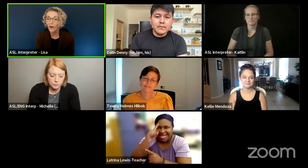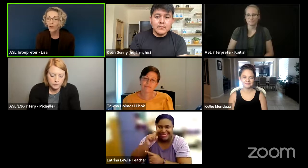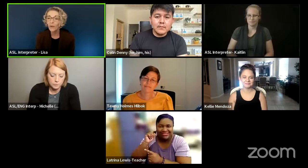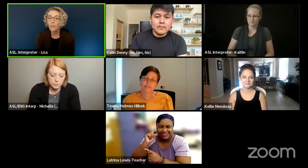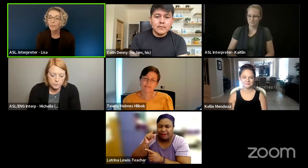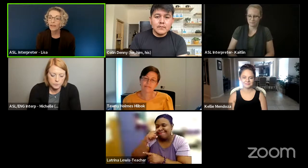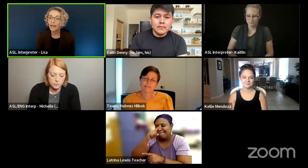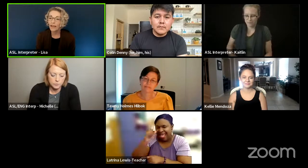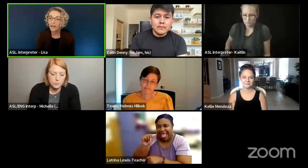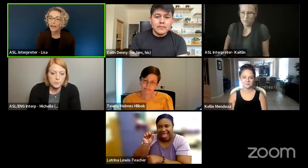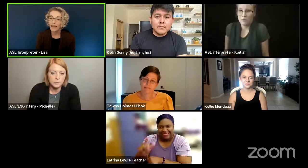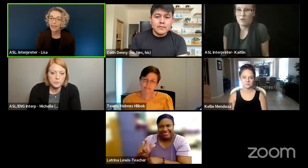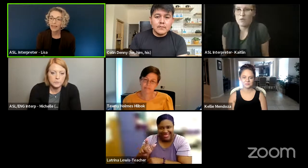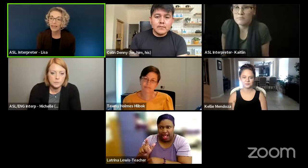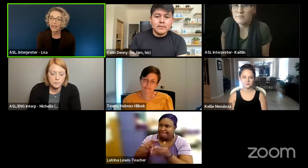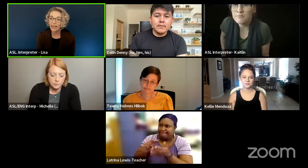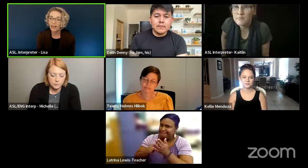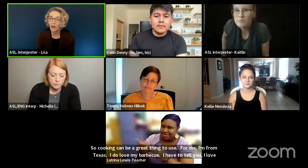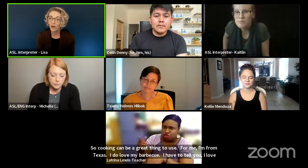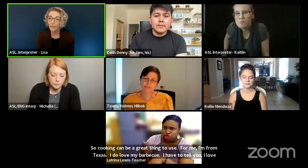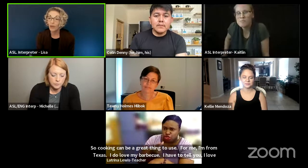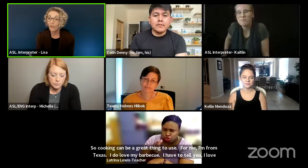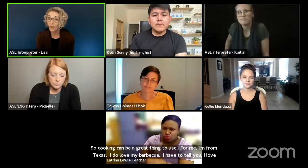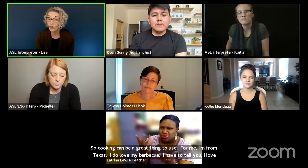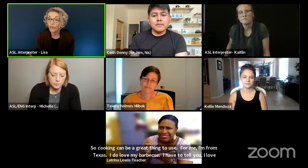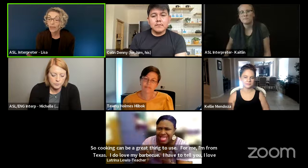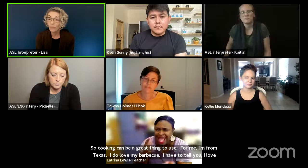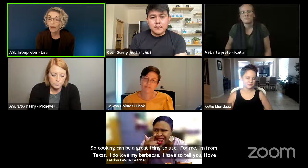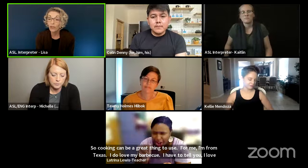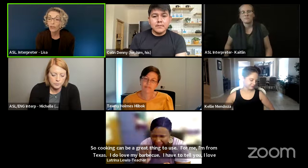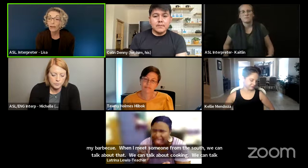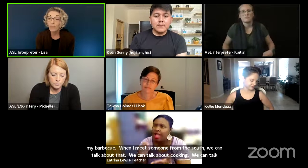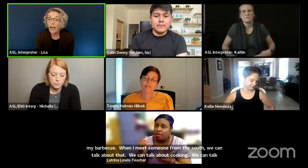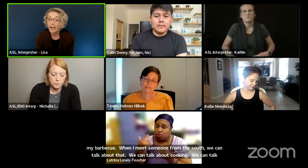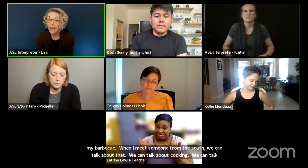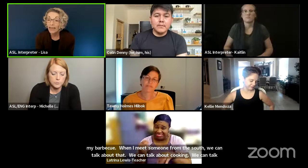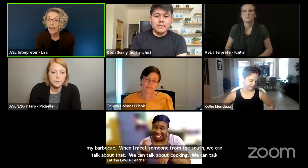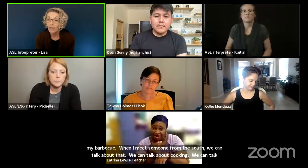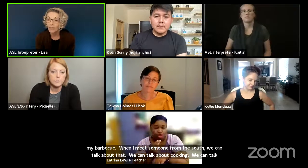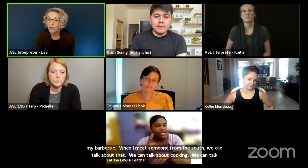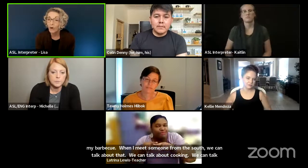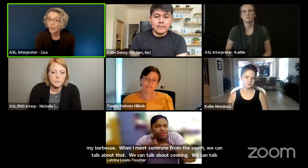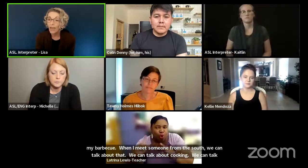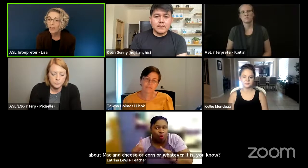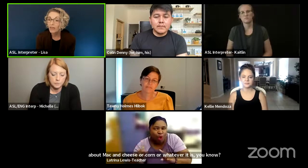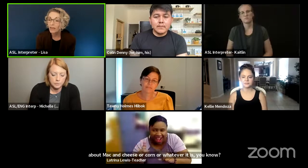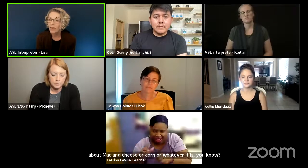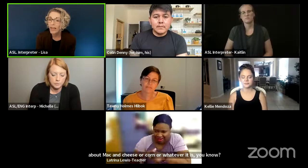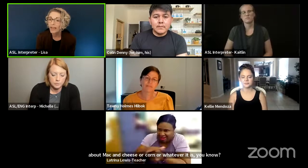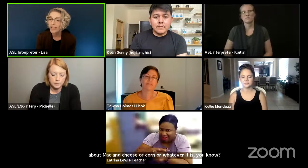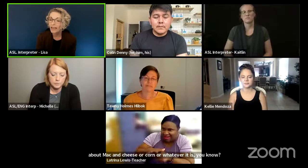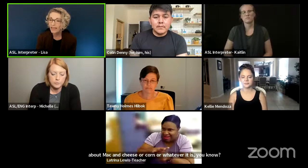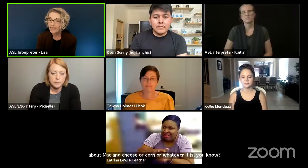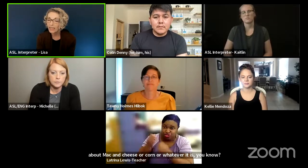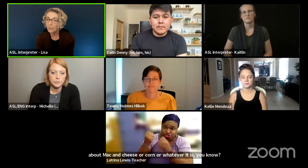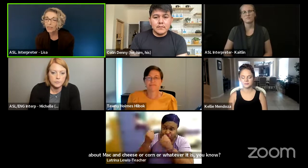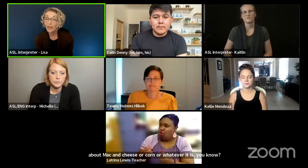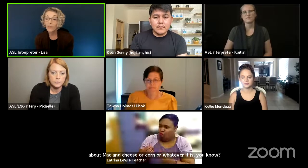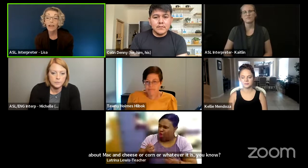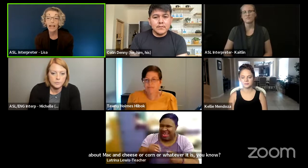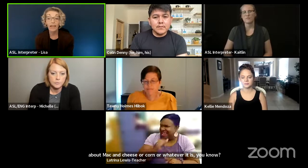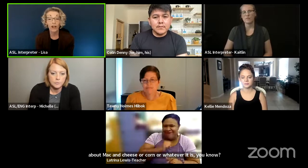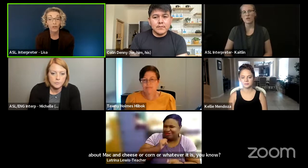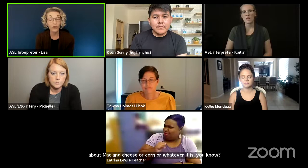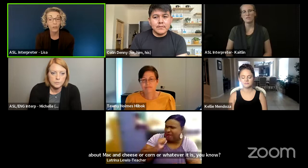is, And I think, if you think about using Black Sign Language and what that looks like, it's a little